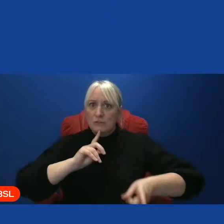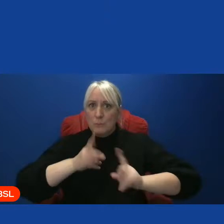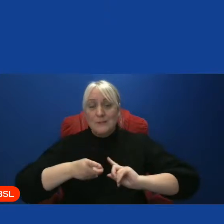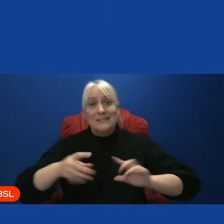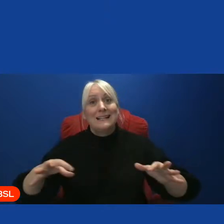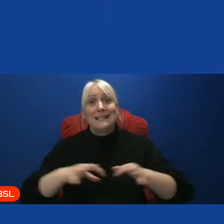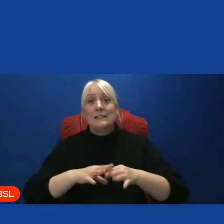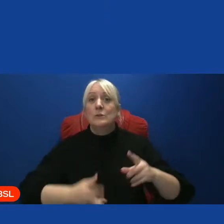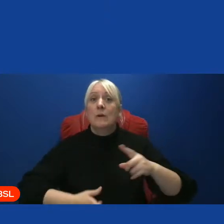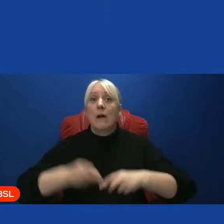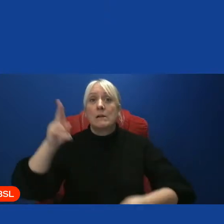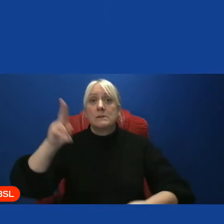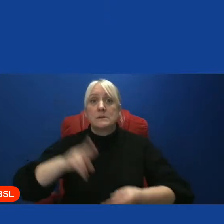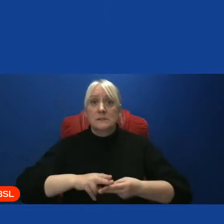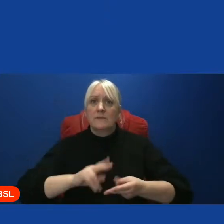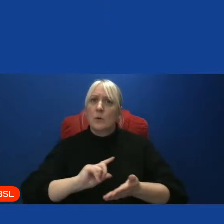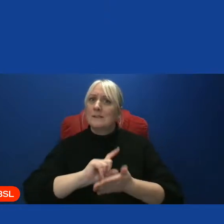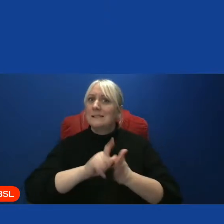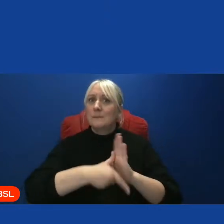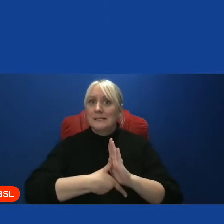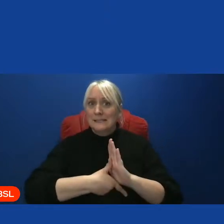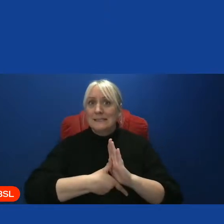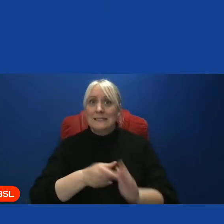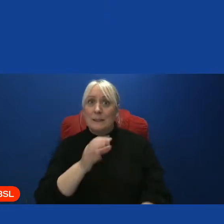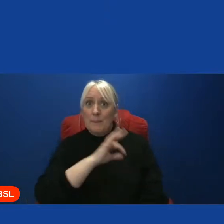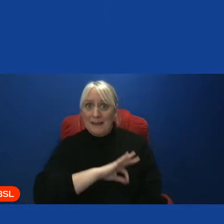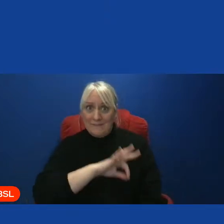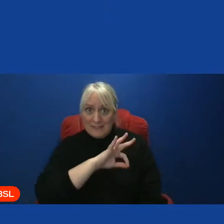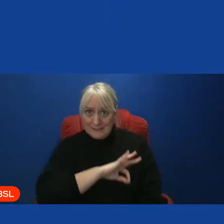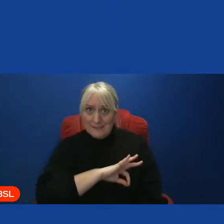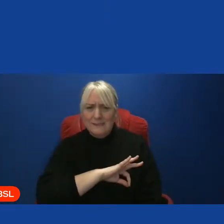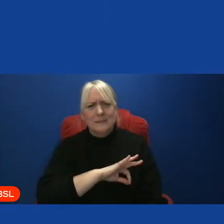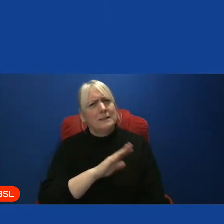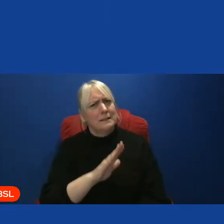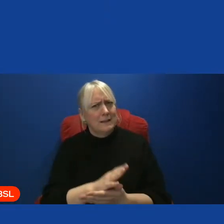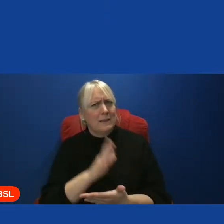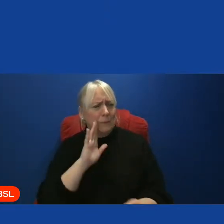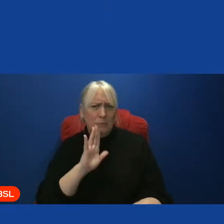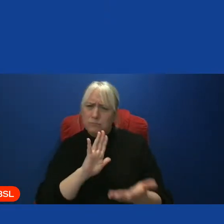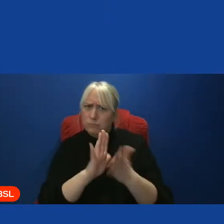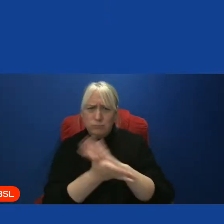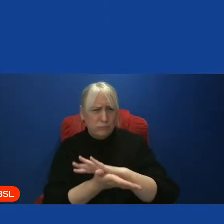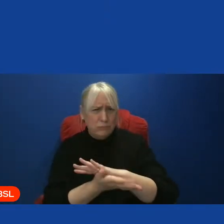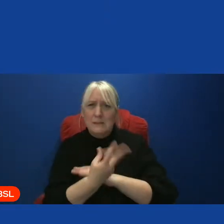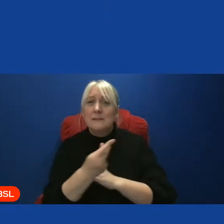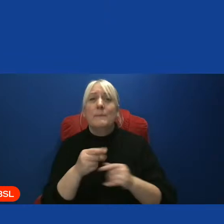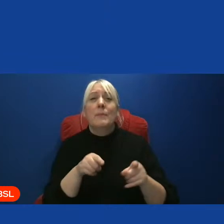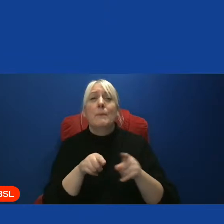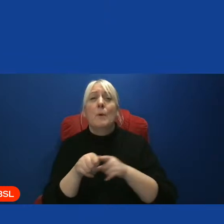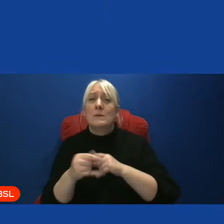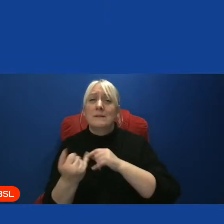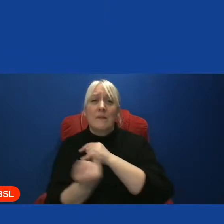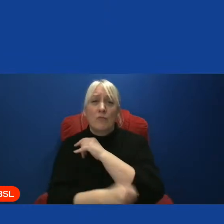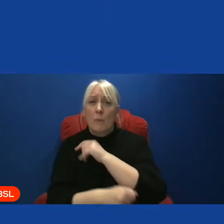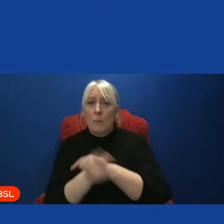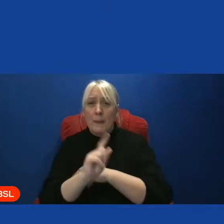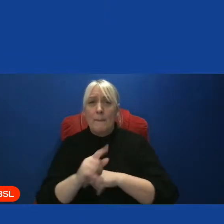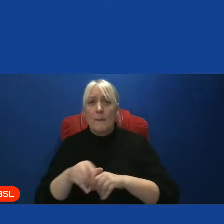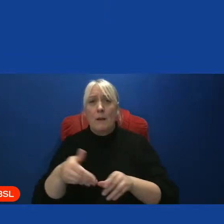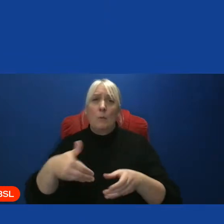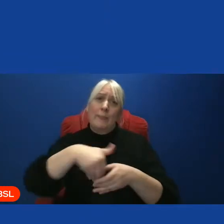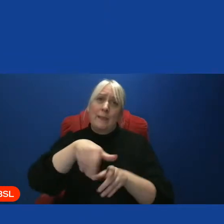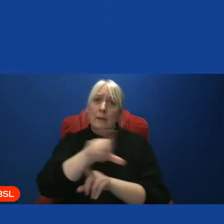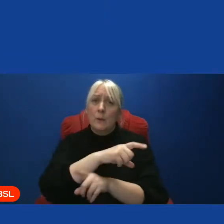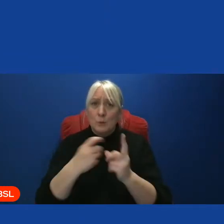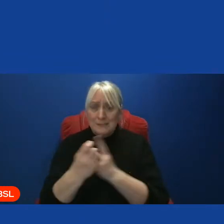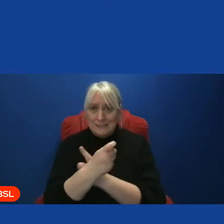disability benefits, that are going to have a devastating impact on some of the most vulnerable in our communities, but also as well